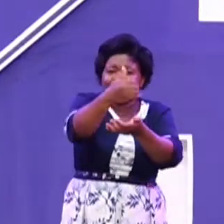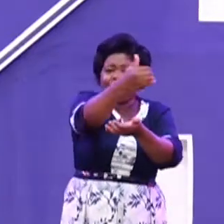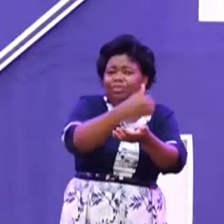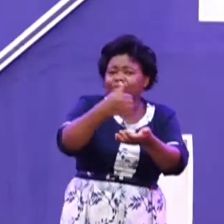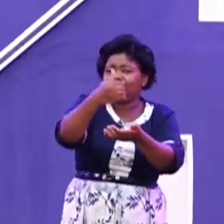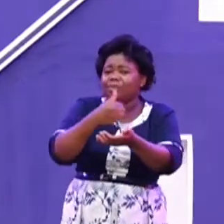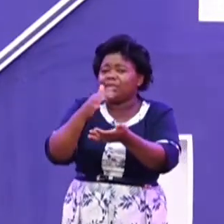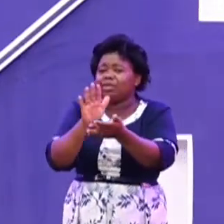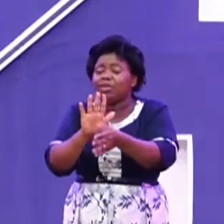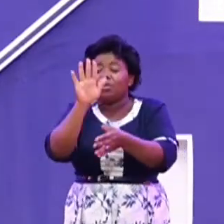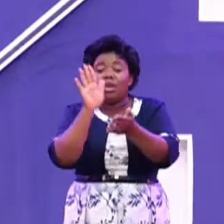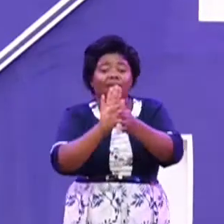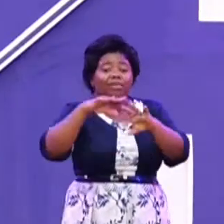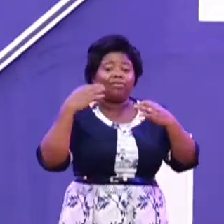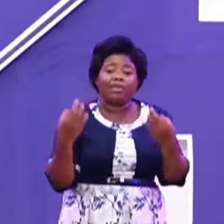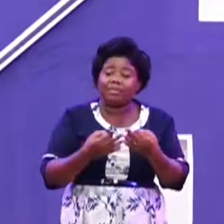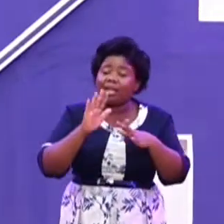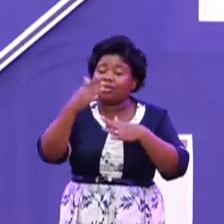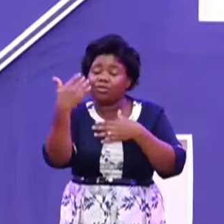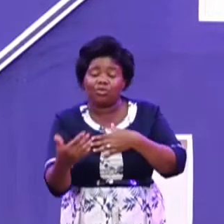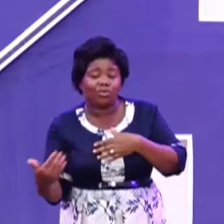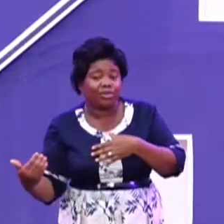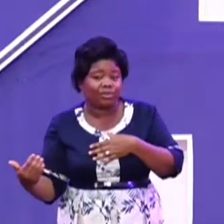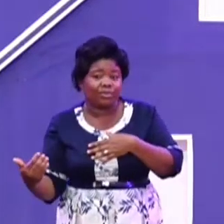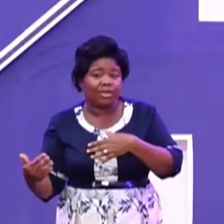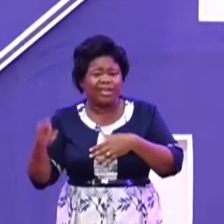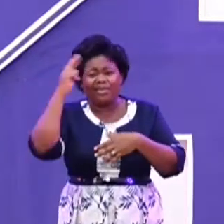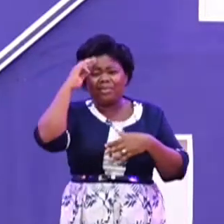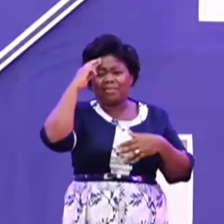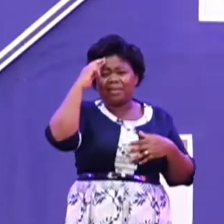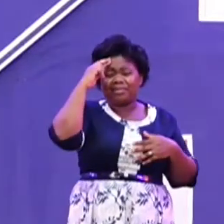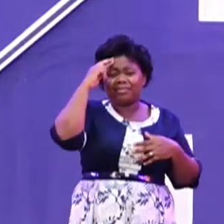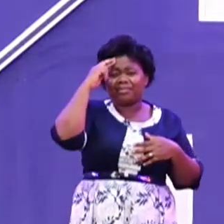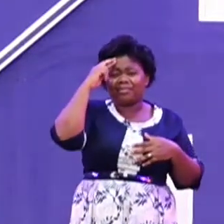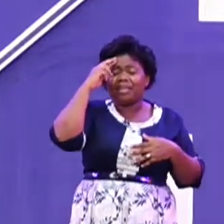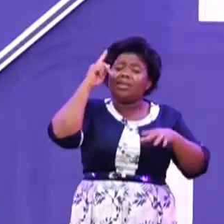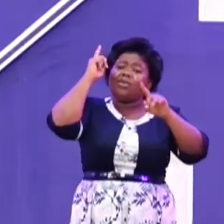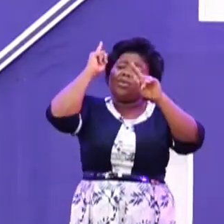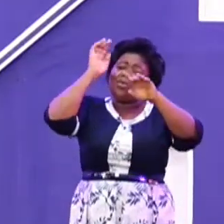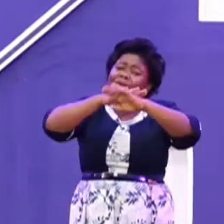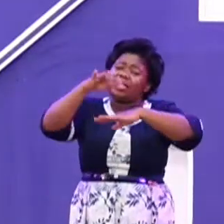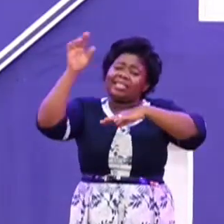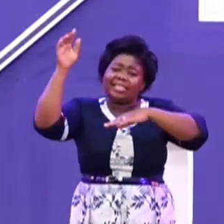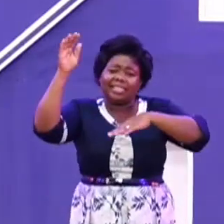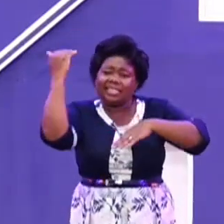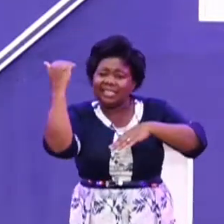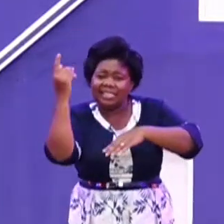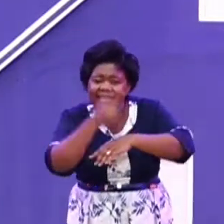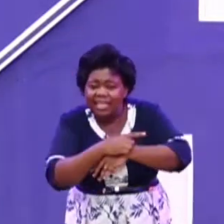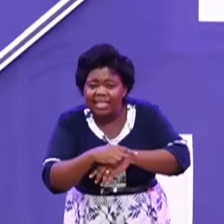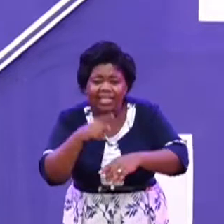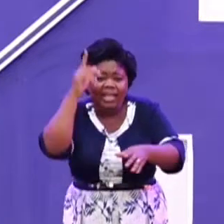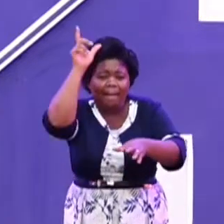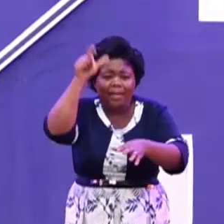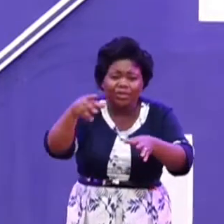many things with you and your family and your children. Remember that day